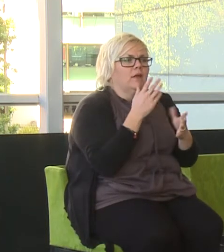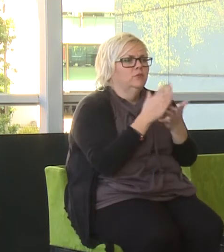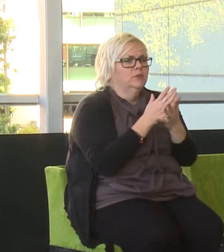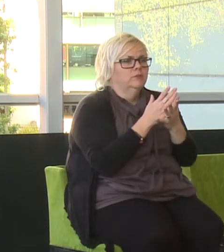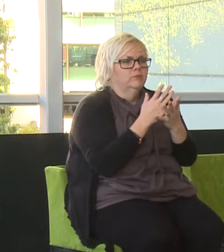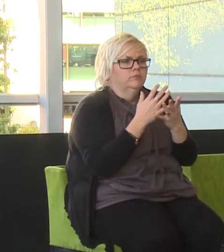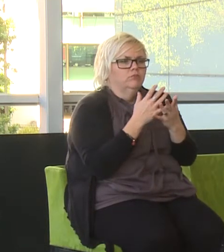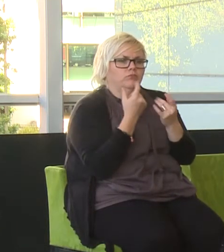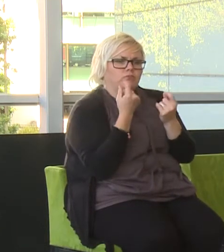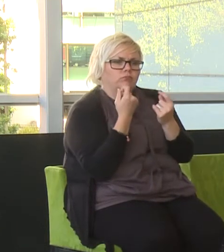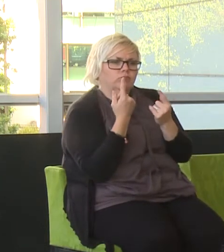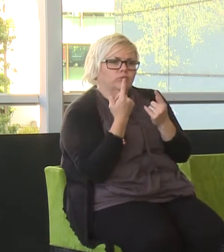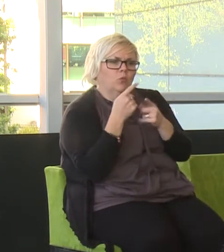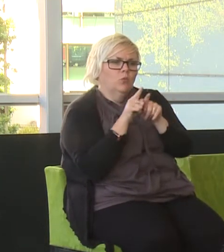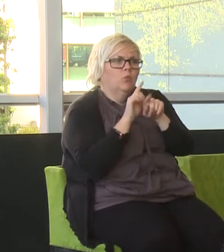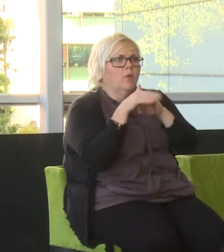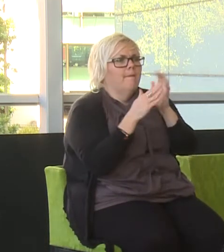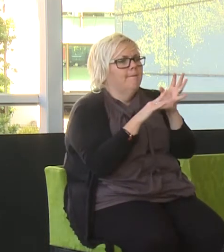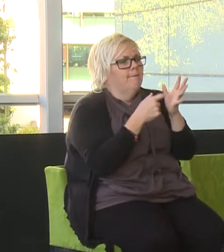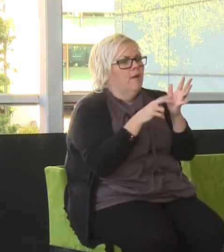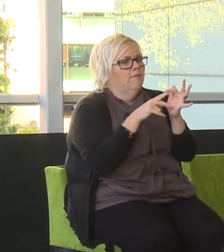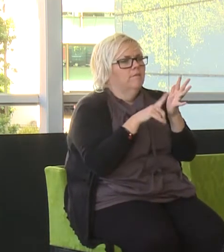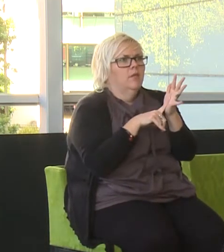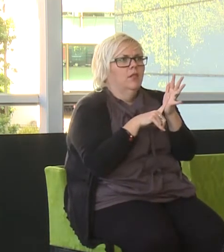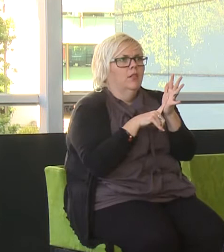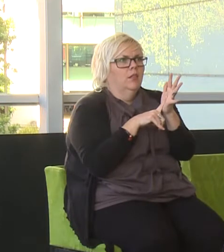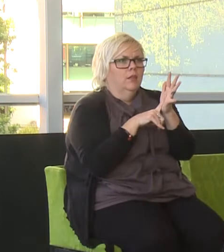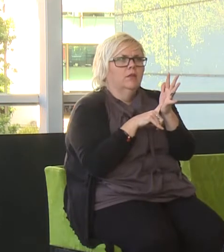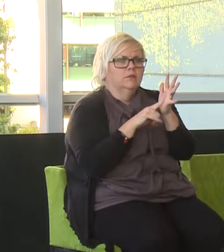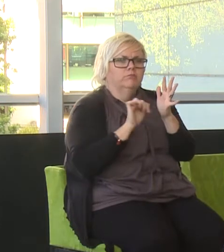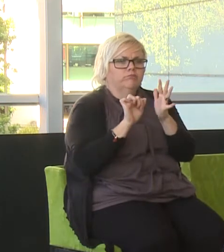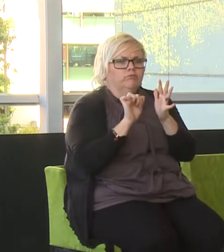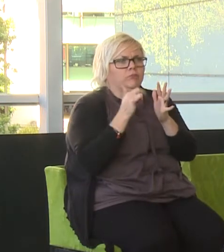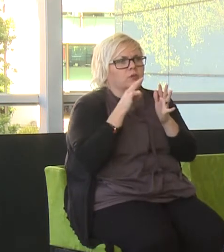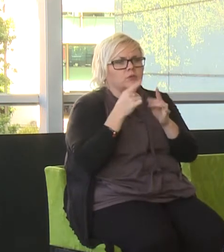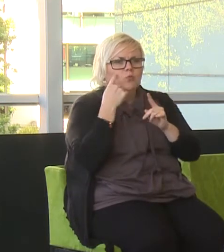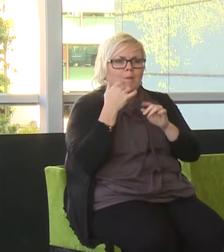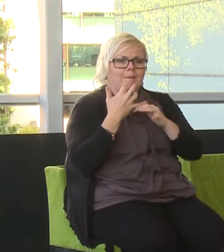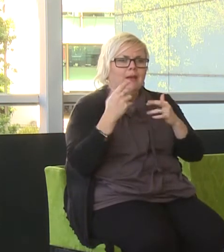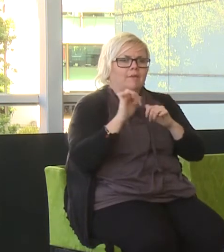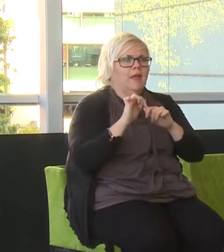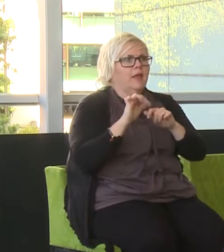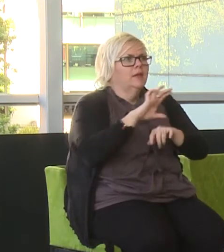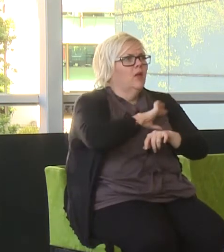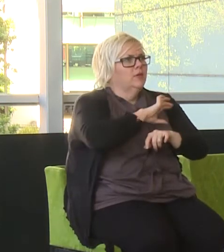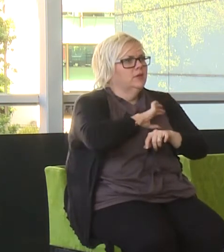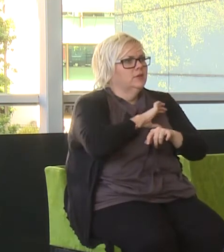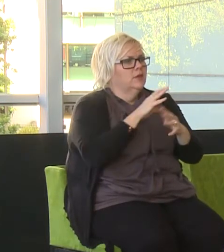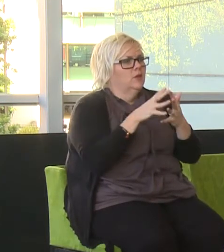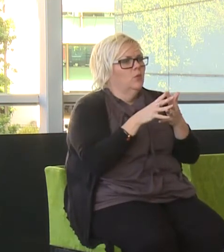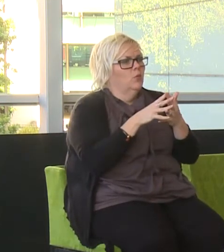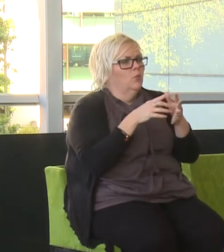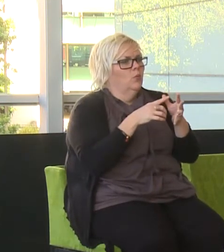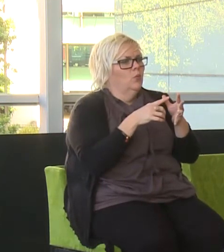Cinematic Universe, as there were many characters from X-Men in that film, among them the introduction of Wade Wilson, aka